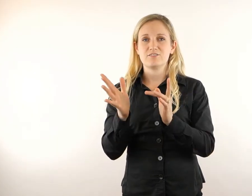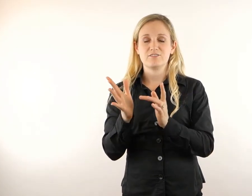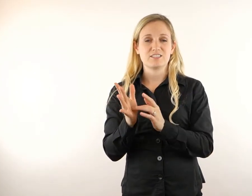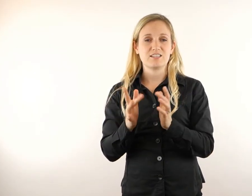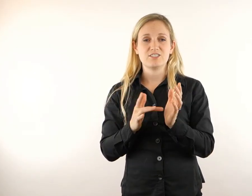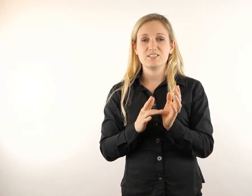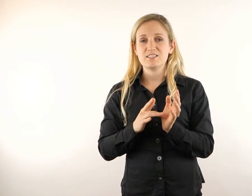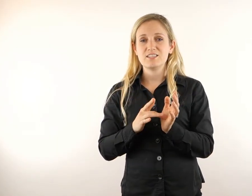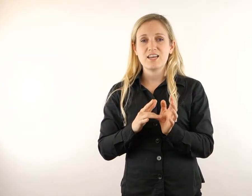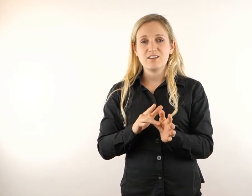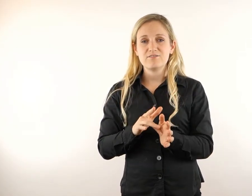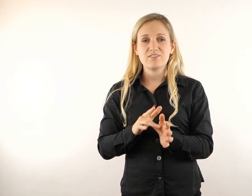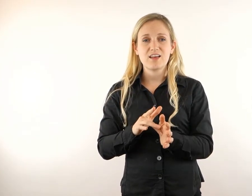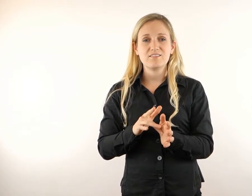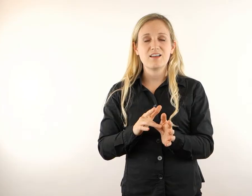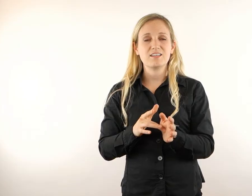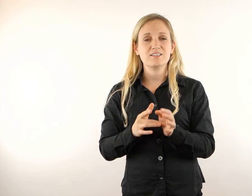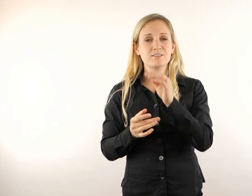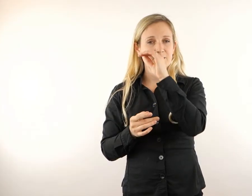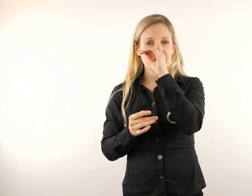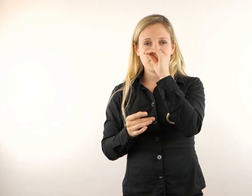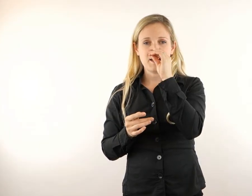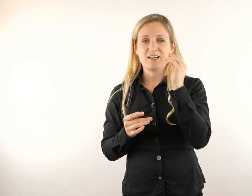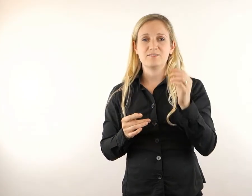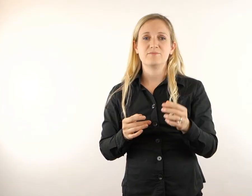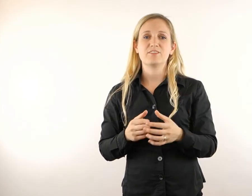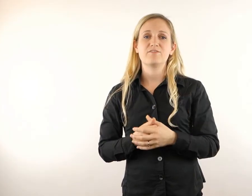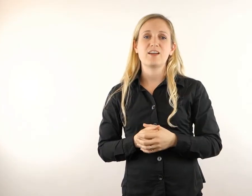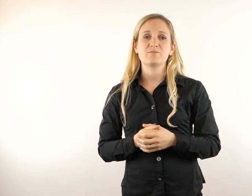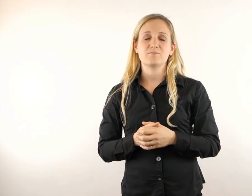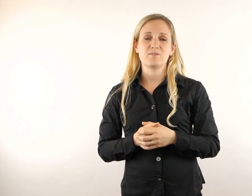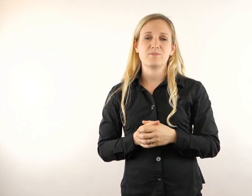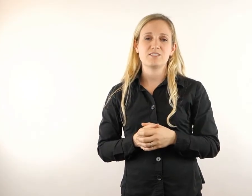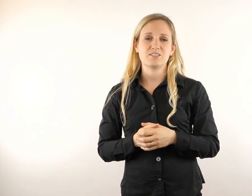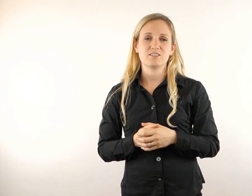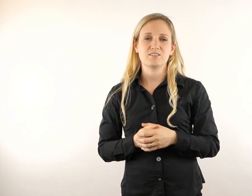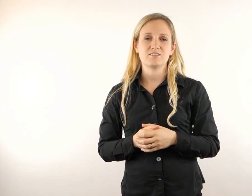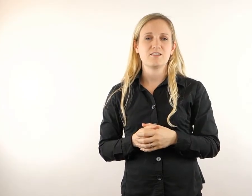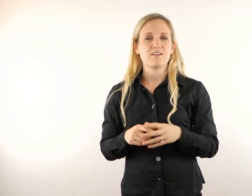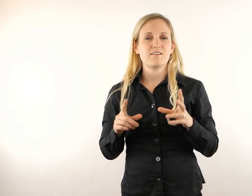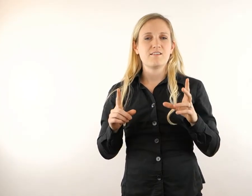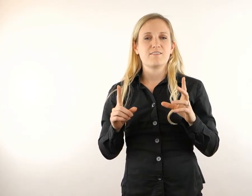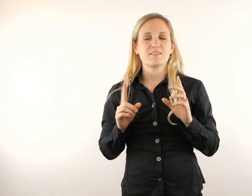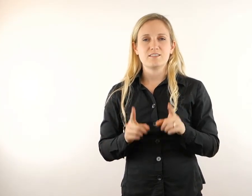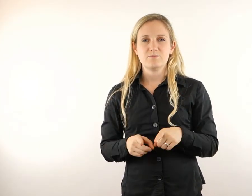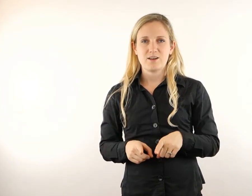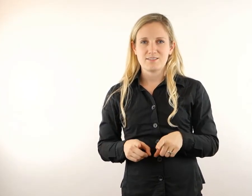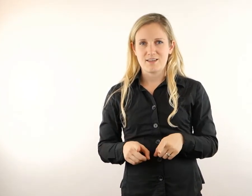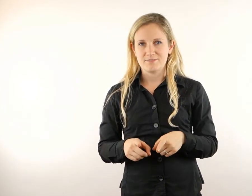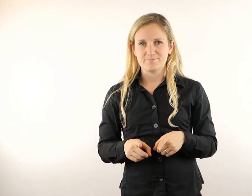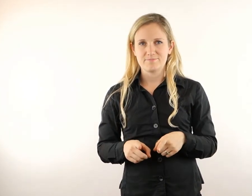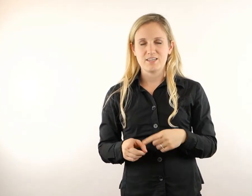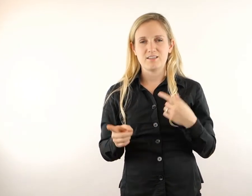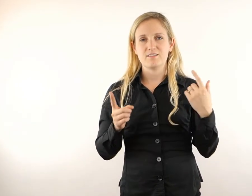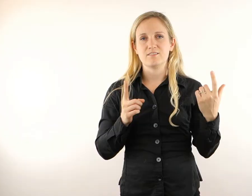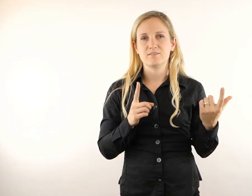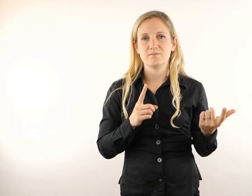You can sign Jesus again for that line. The fight was won by Jesus. This is what I sign in